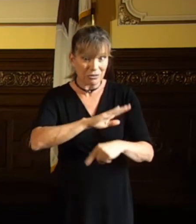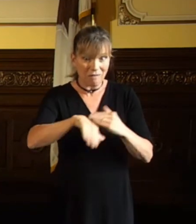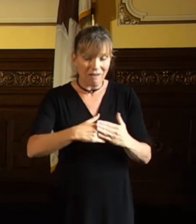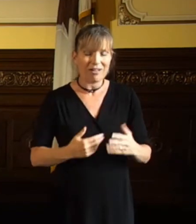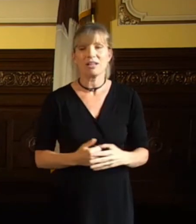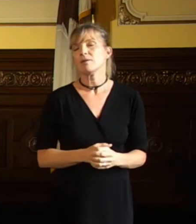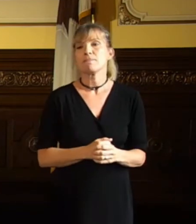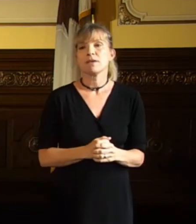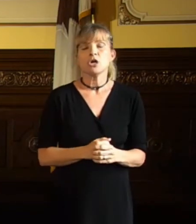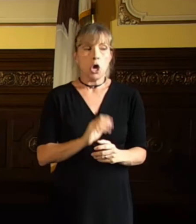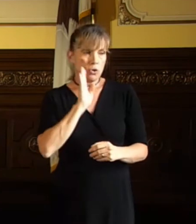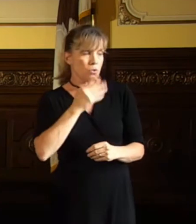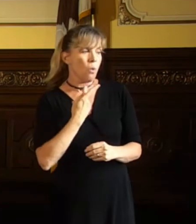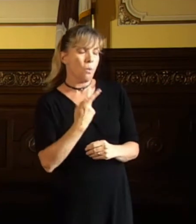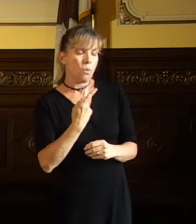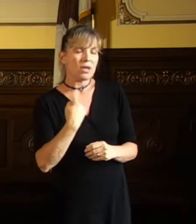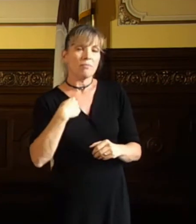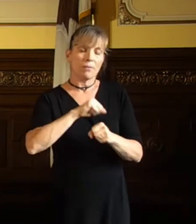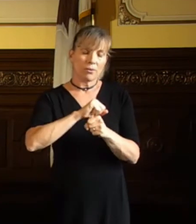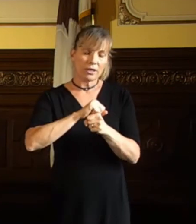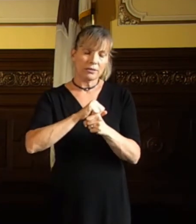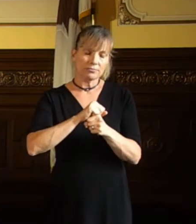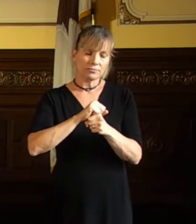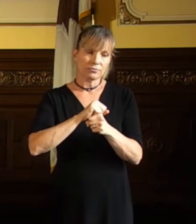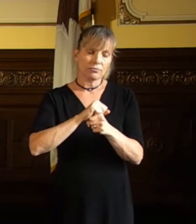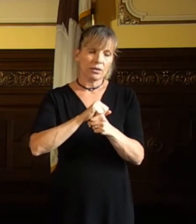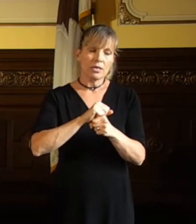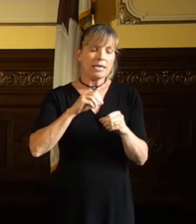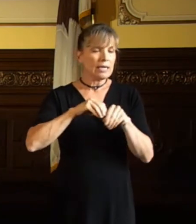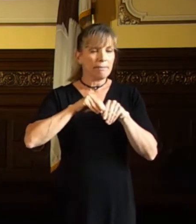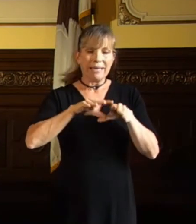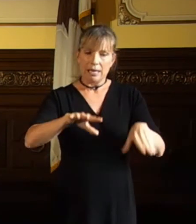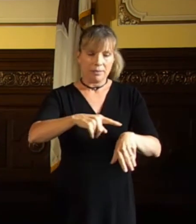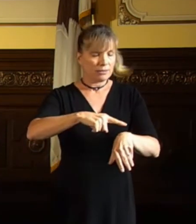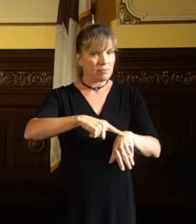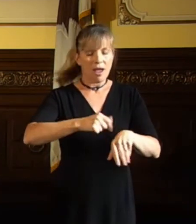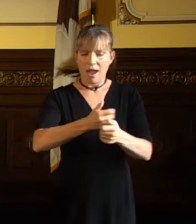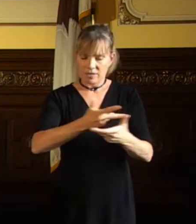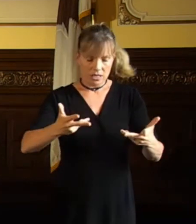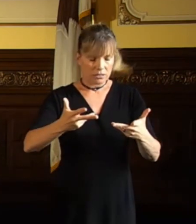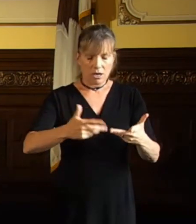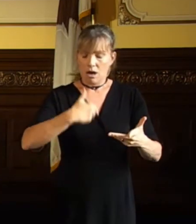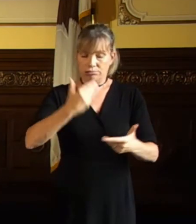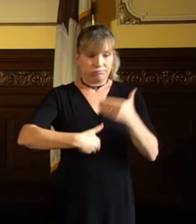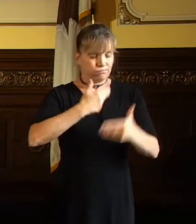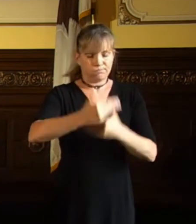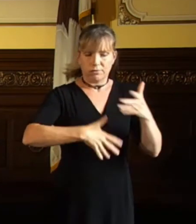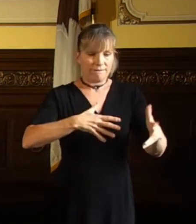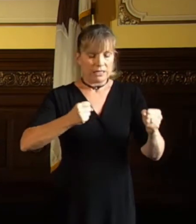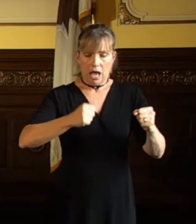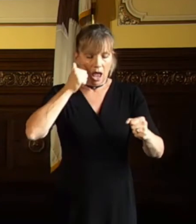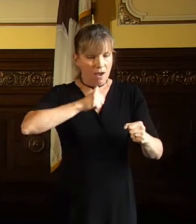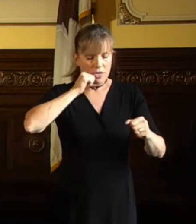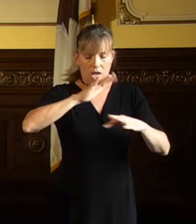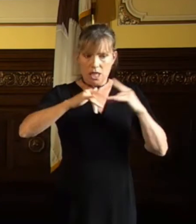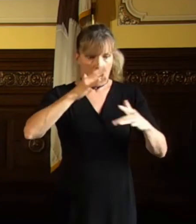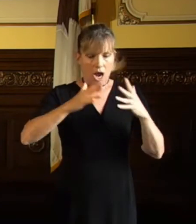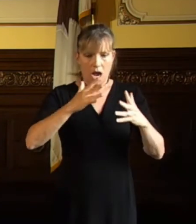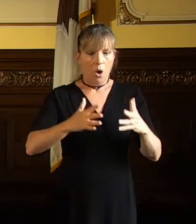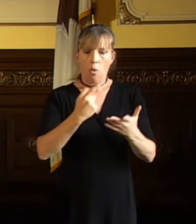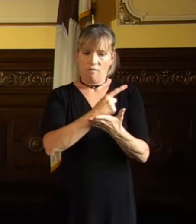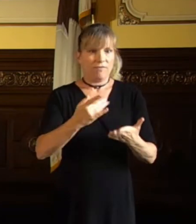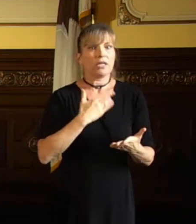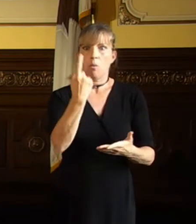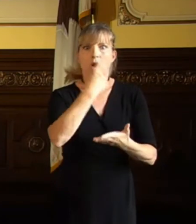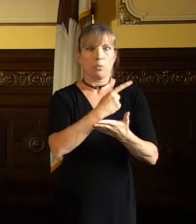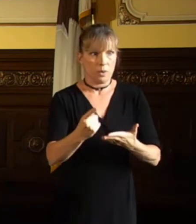all. As you know, we've been working in pandemic time, right? I mean, everything is moving very fast. Every day is like a